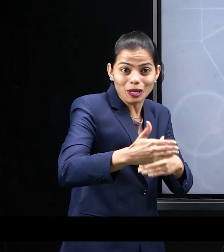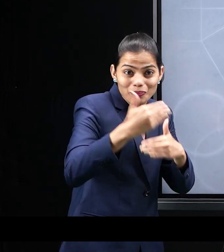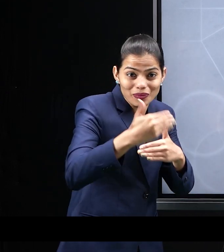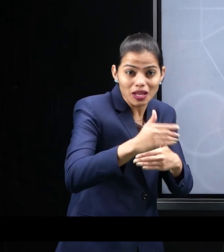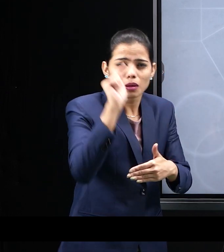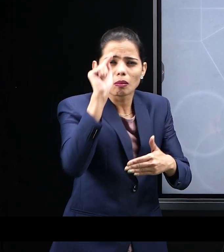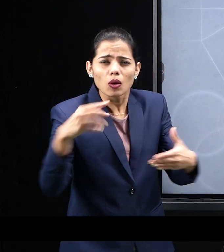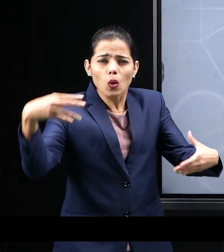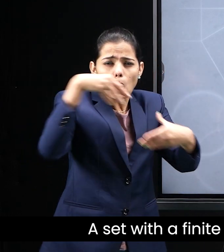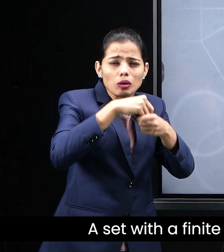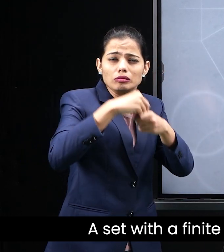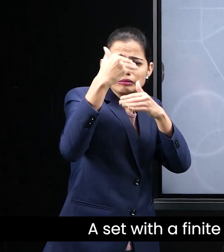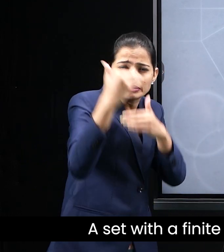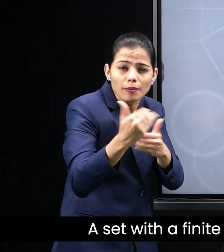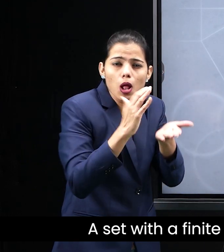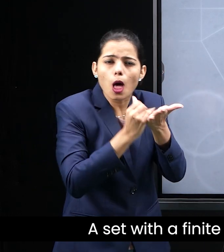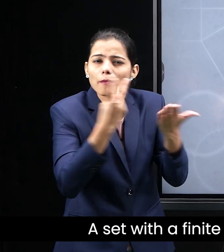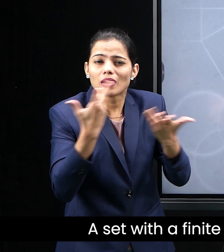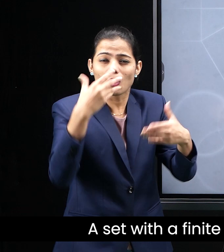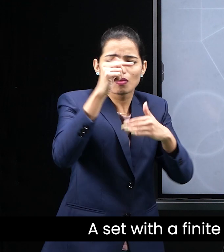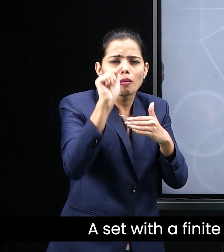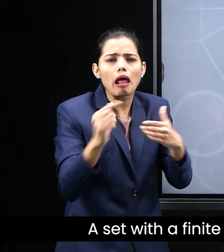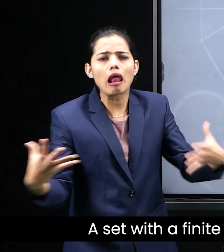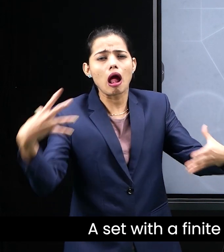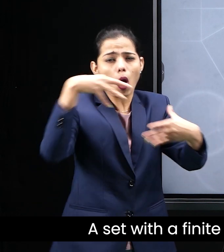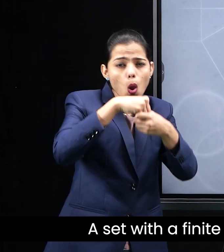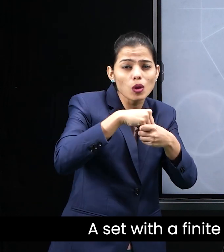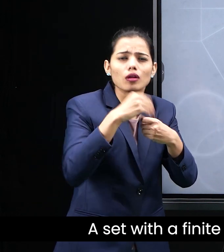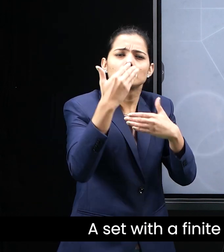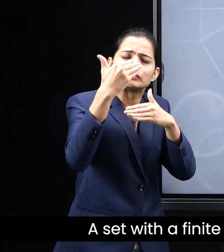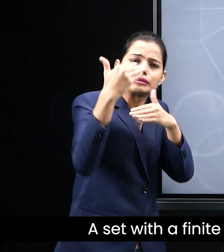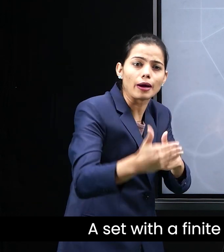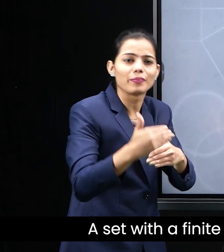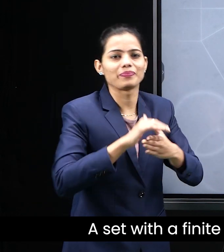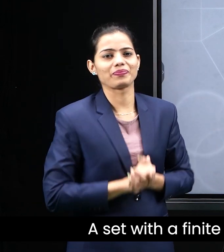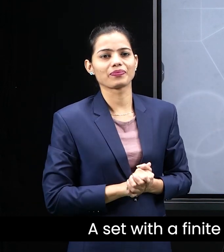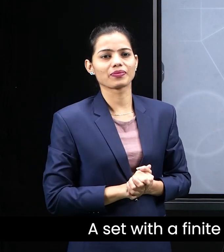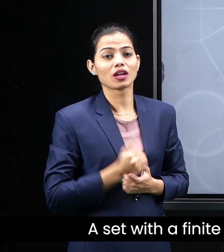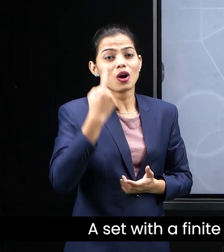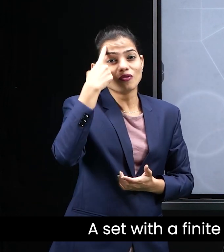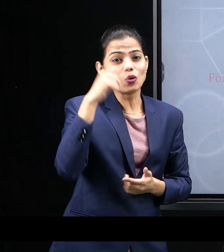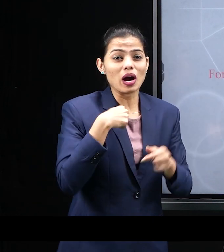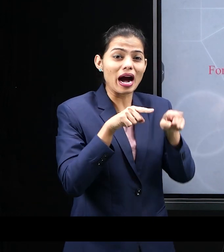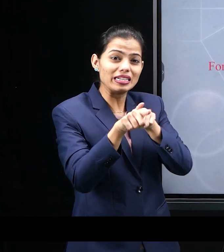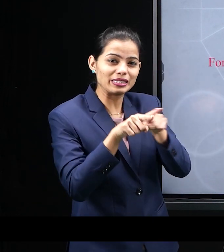Finite set. A set with a finite number of elements is called a finite set. For